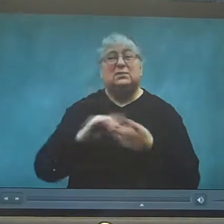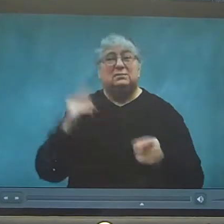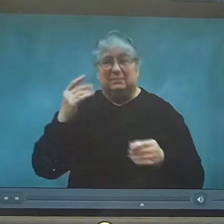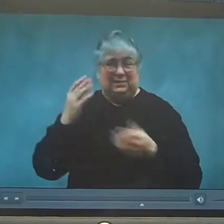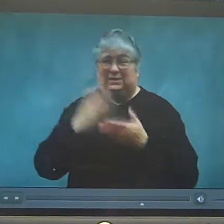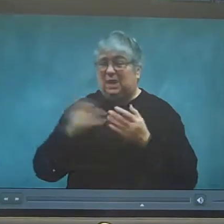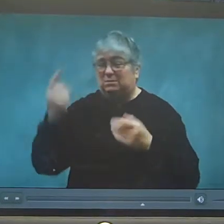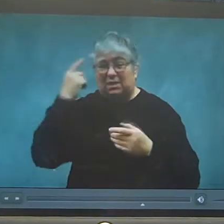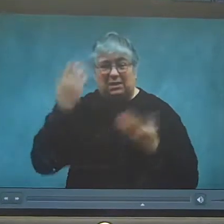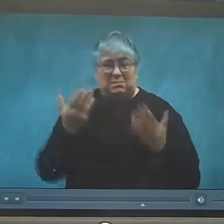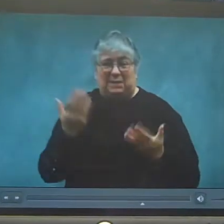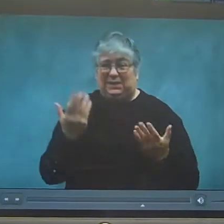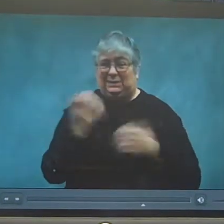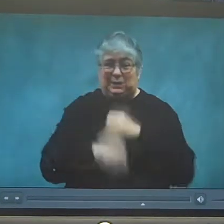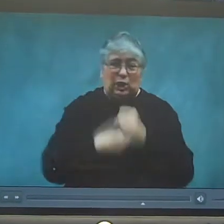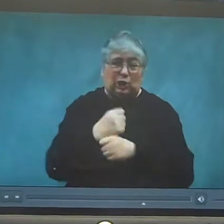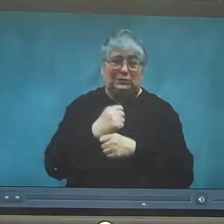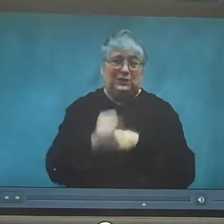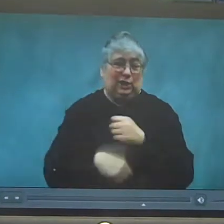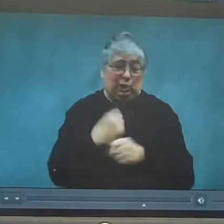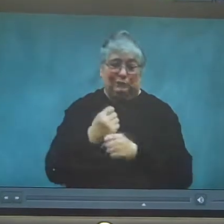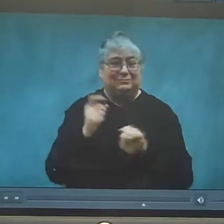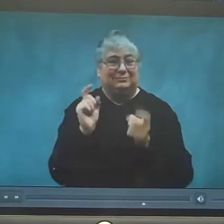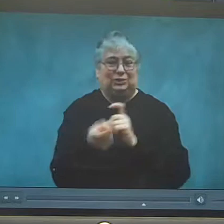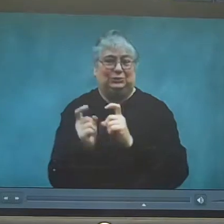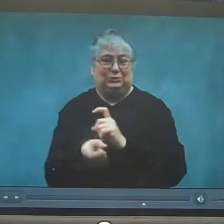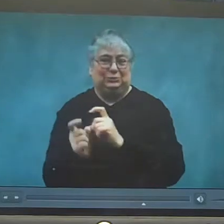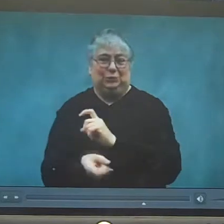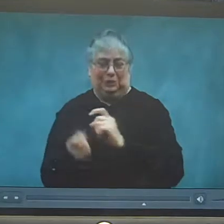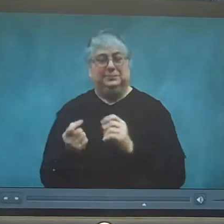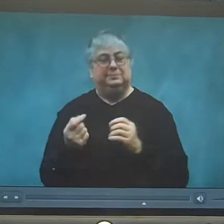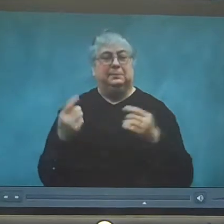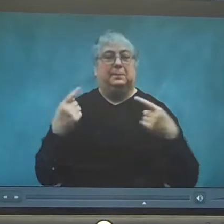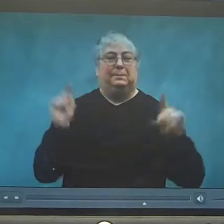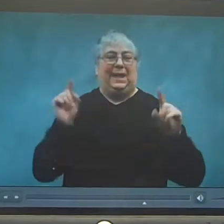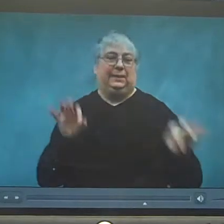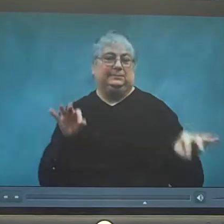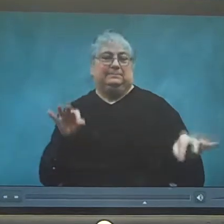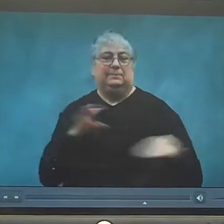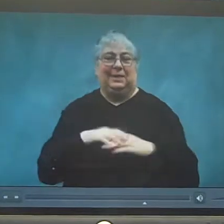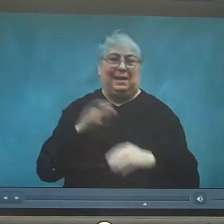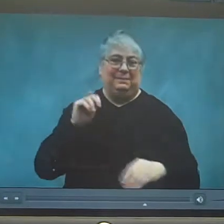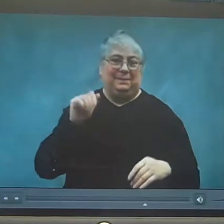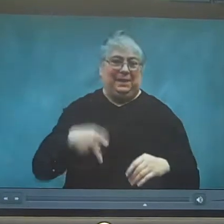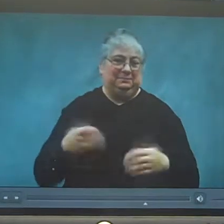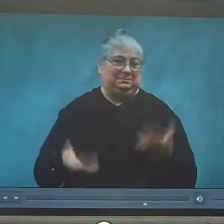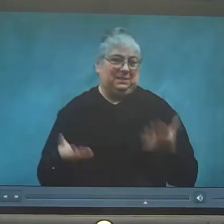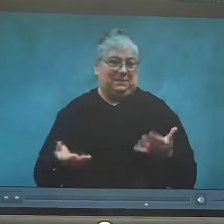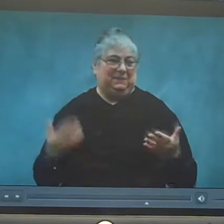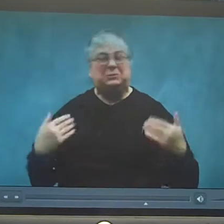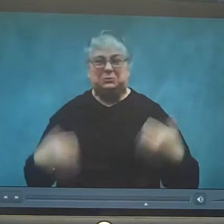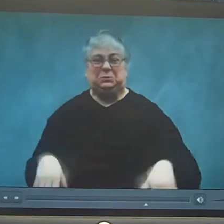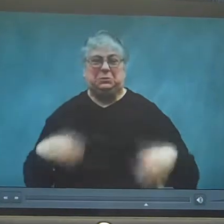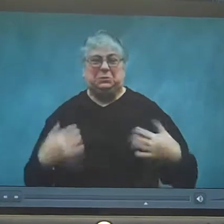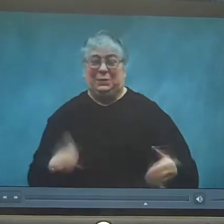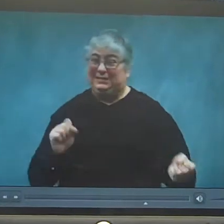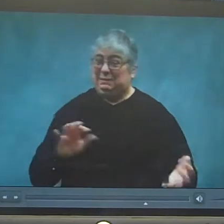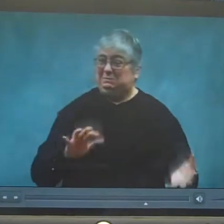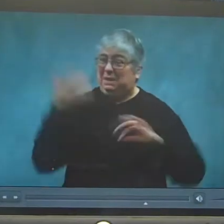recent apps that have been downloaded. And I'm thinking maybe it's going to take a couple of years to fix and really make some changes to